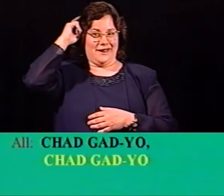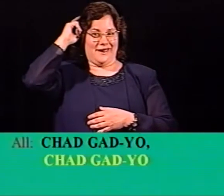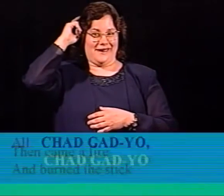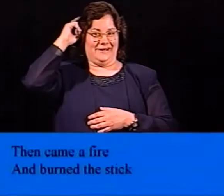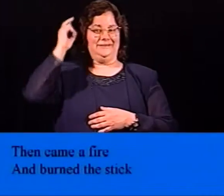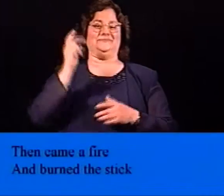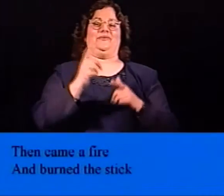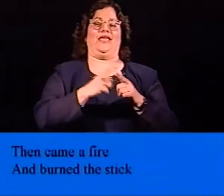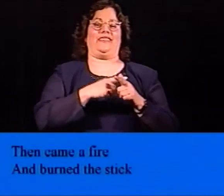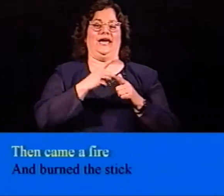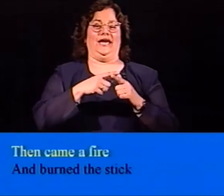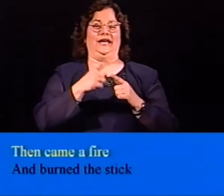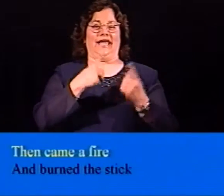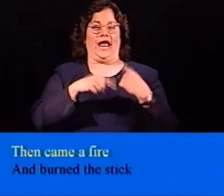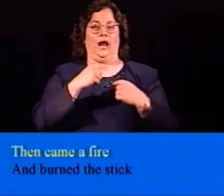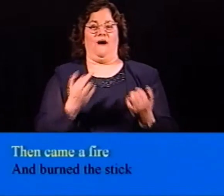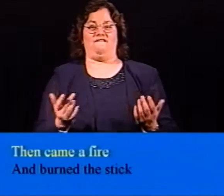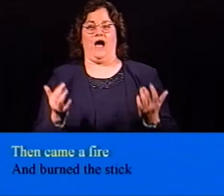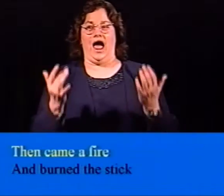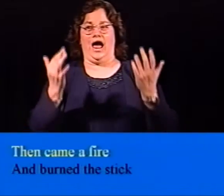Then came a fire and burned the stick